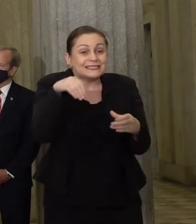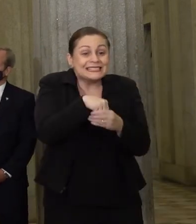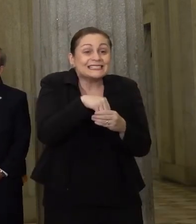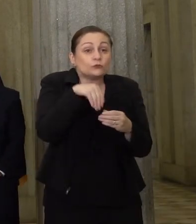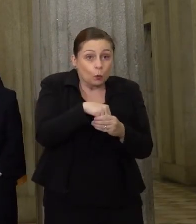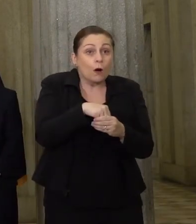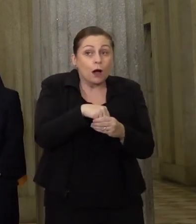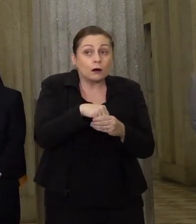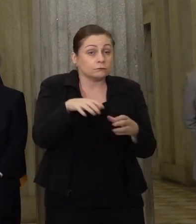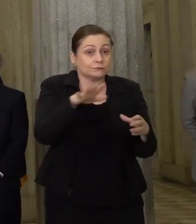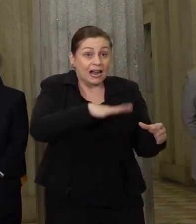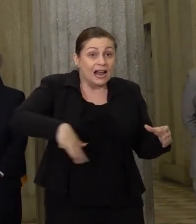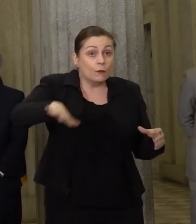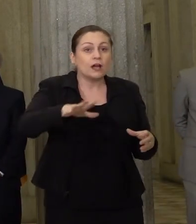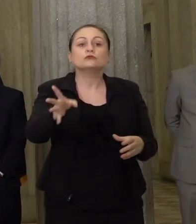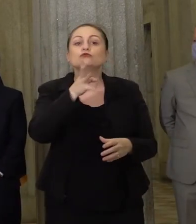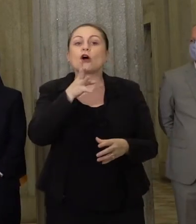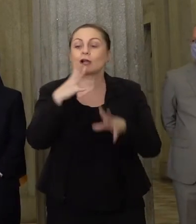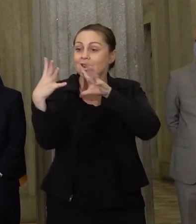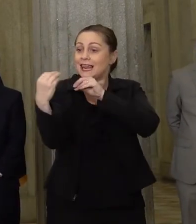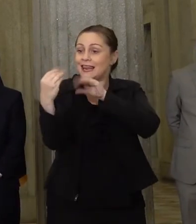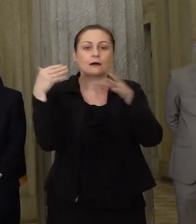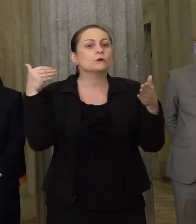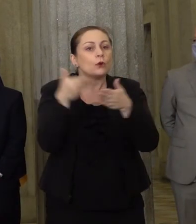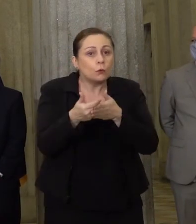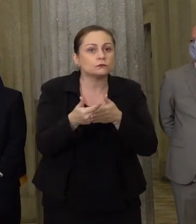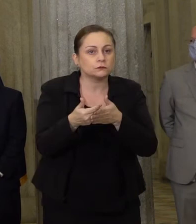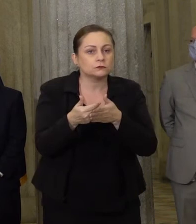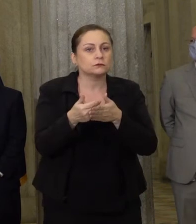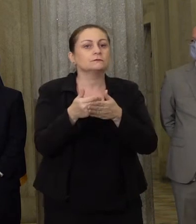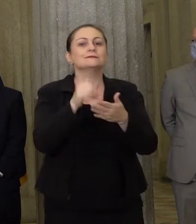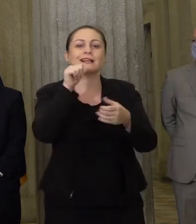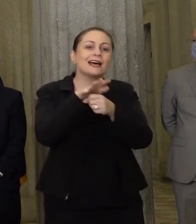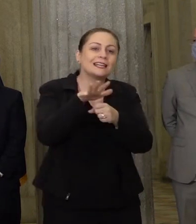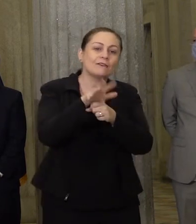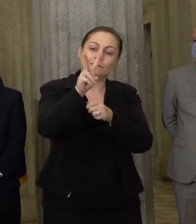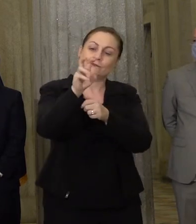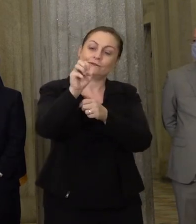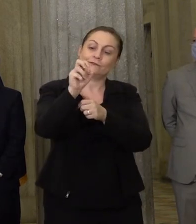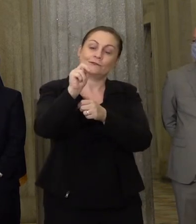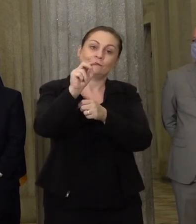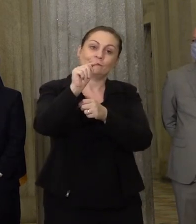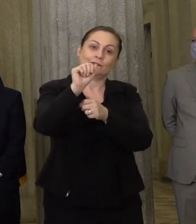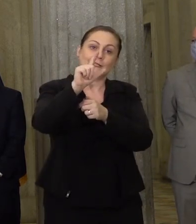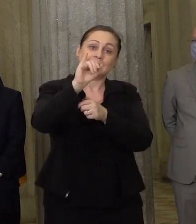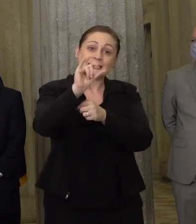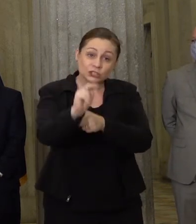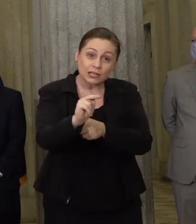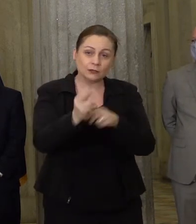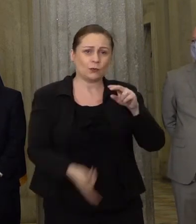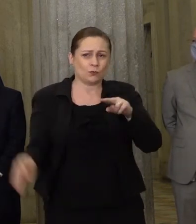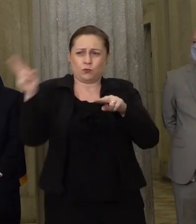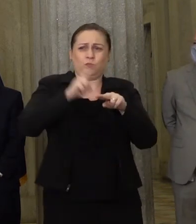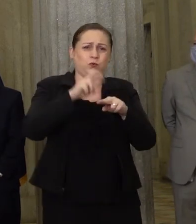virus spreads, indoor spaces with less ventilation where it can be hard to keep people apart increases the risk. Yes or no, would you be in